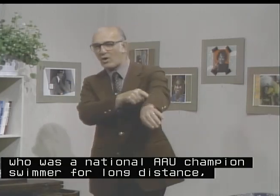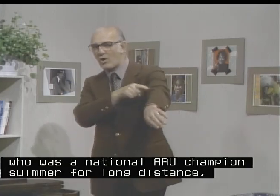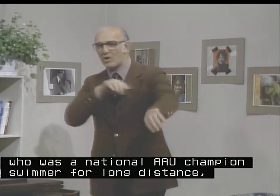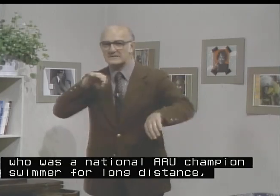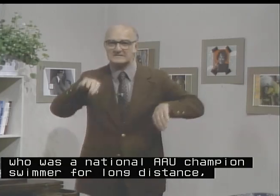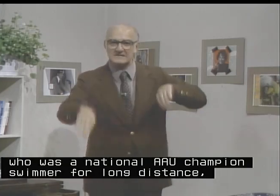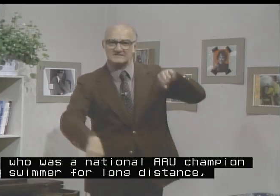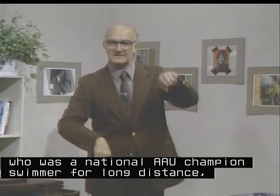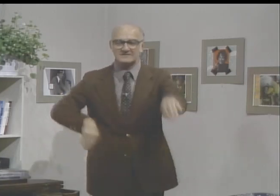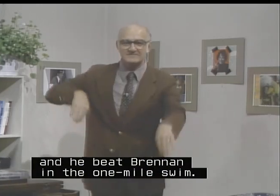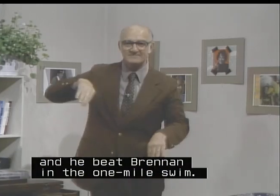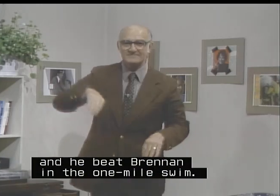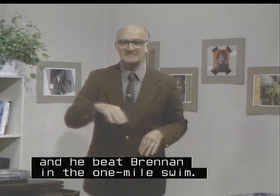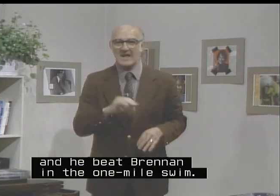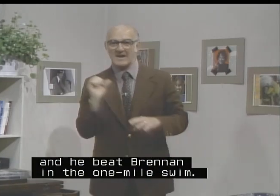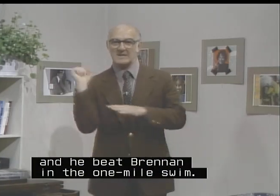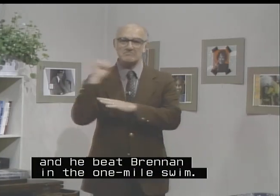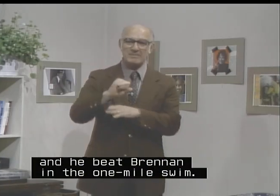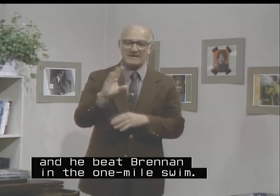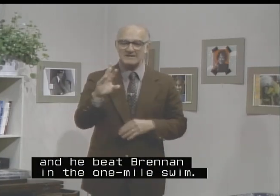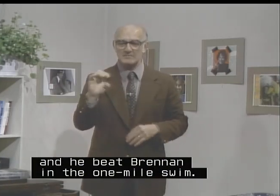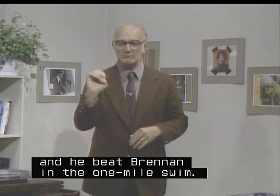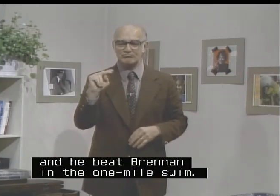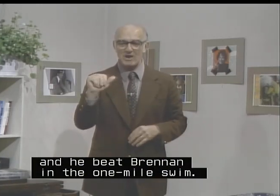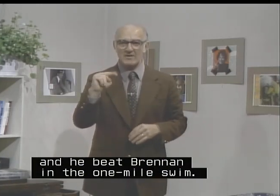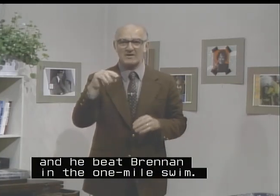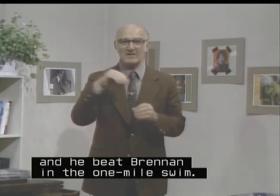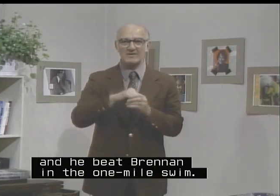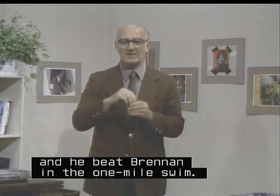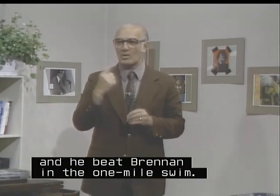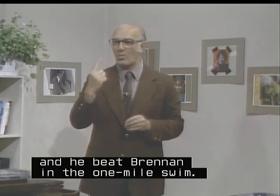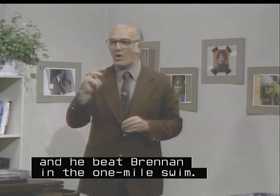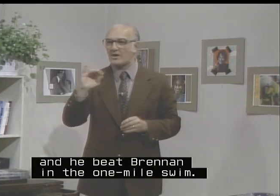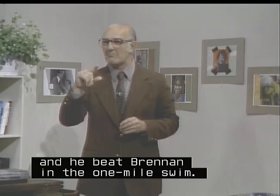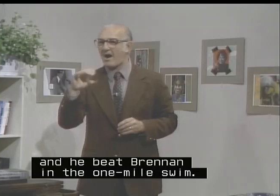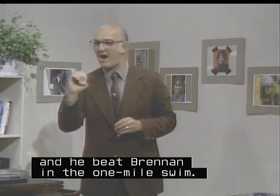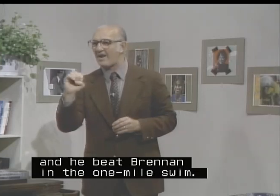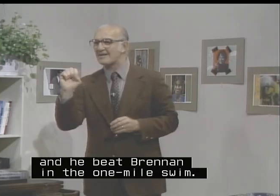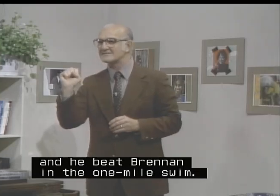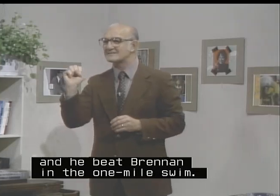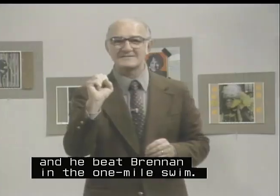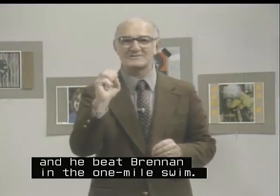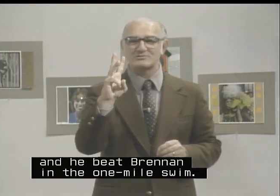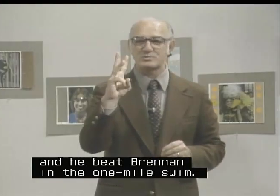long distance, and he beat Brennan in 1 mile swim.